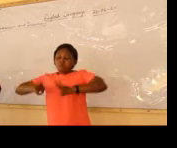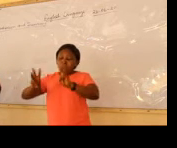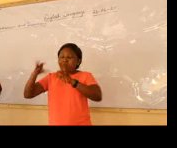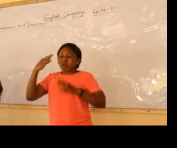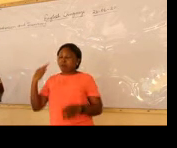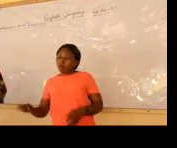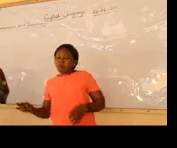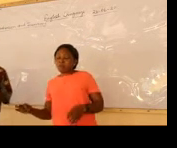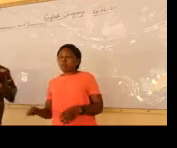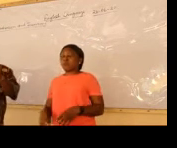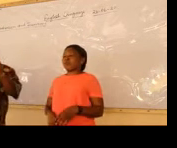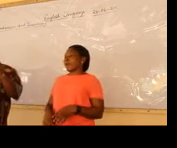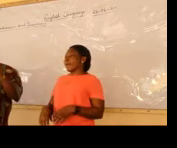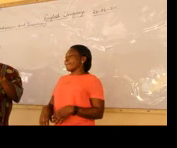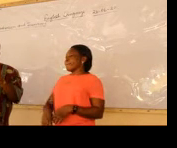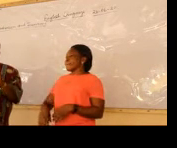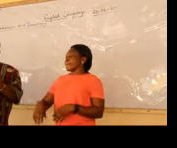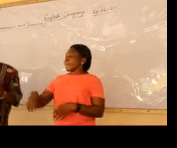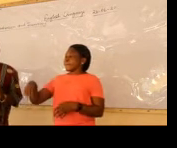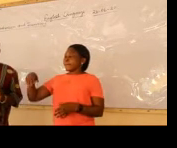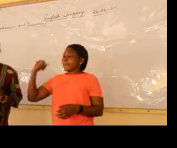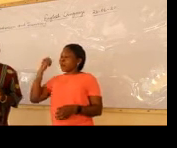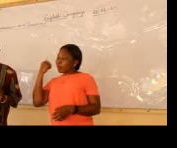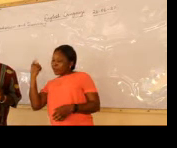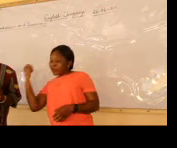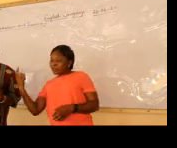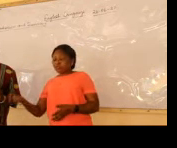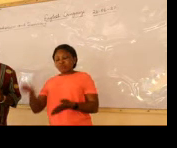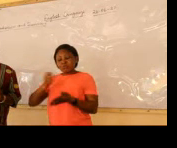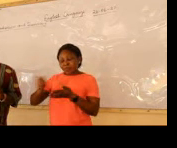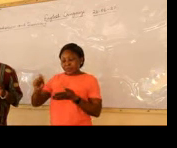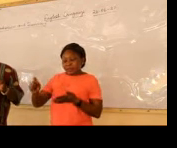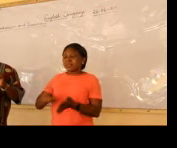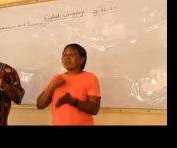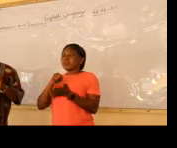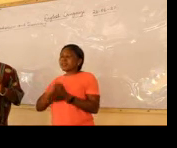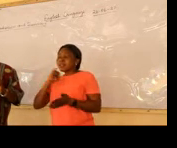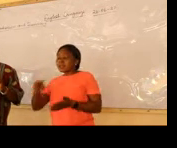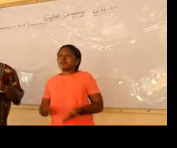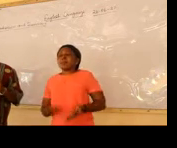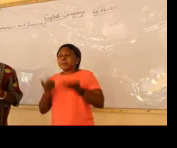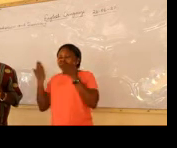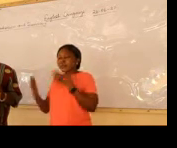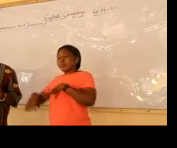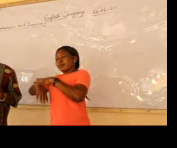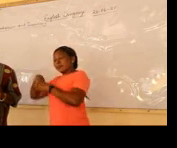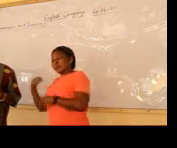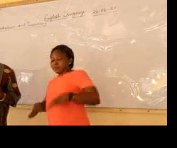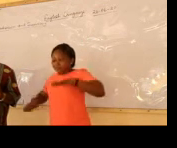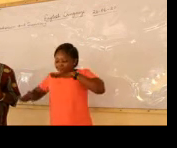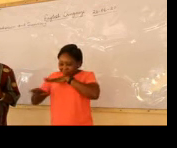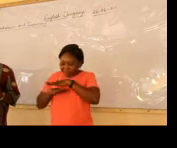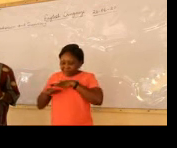the extraction of basic items. Basic